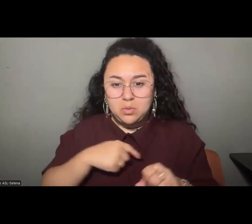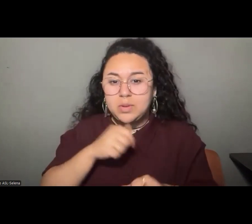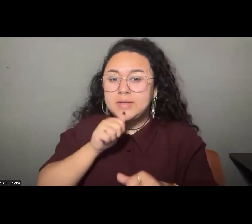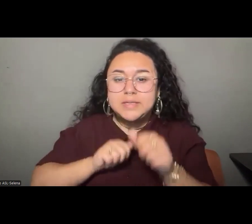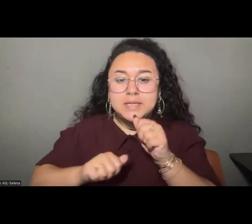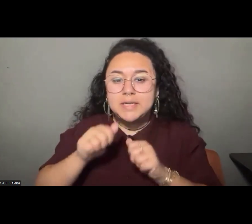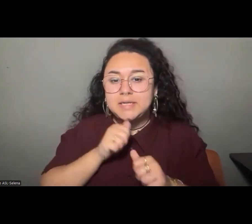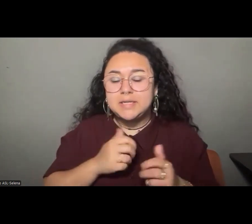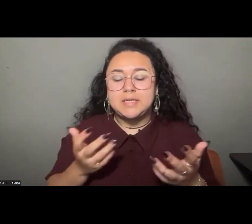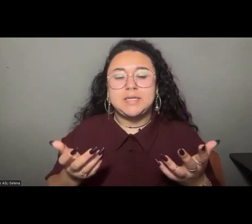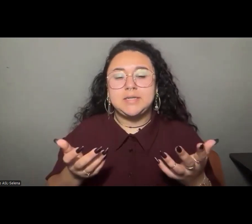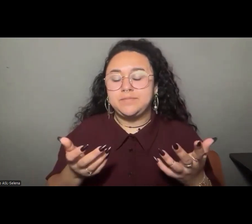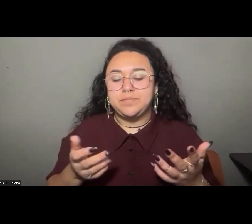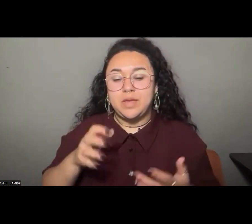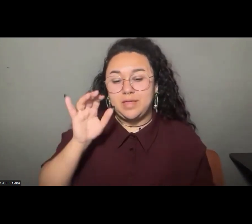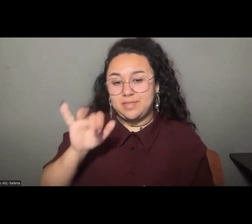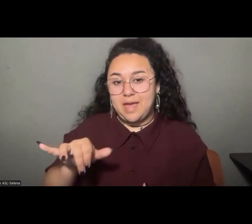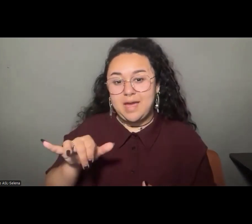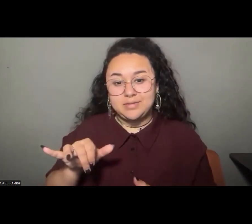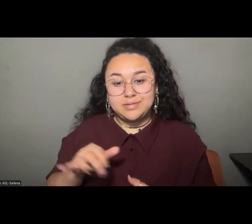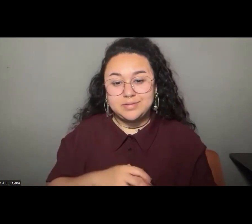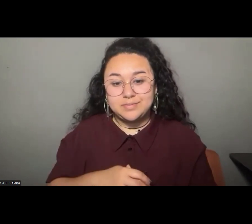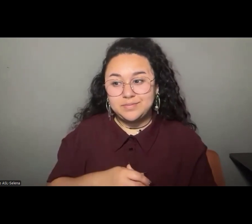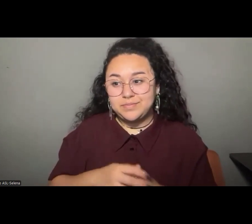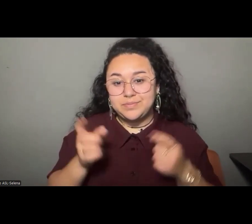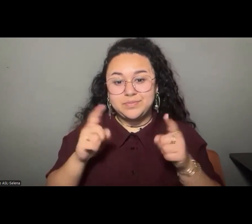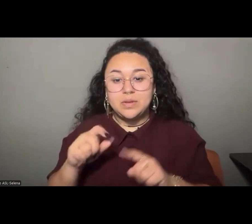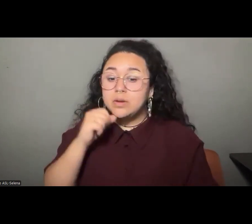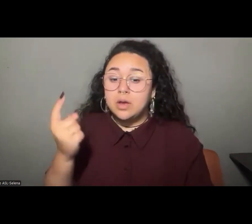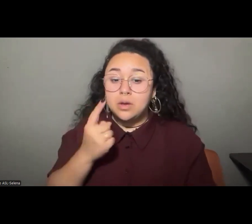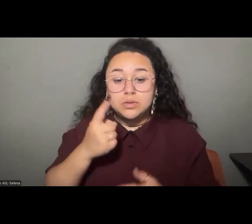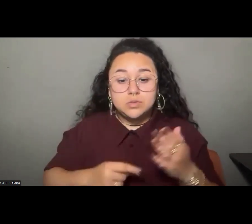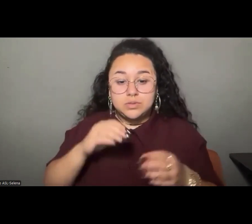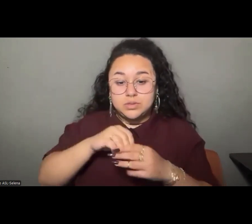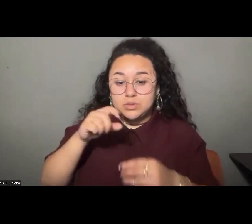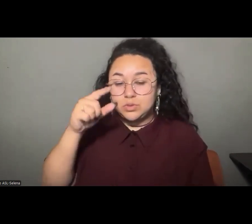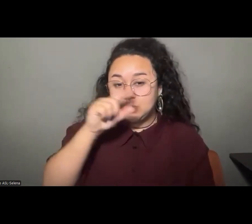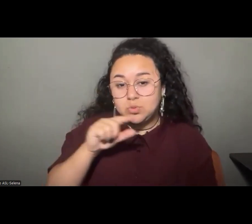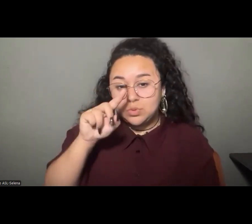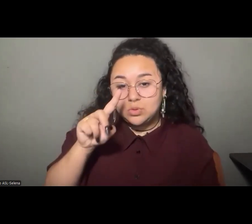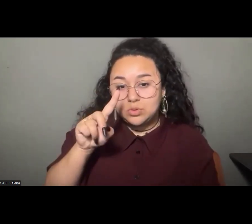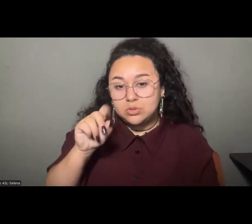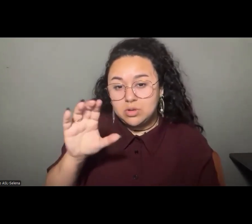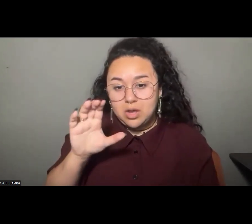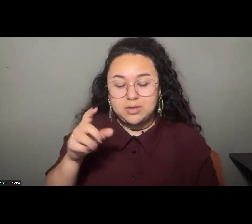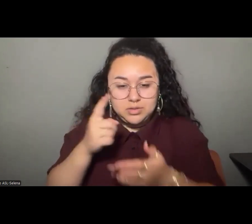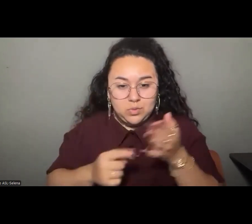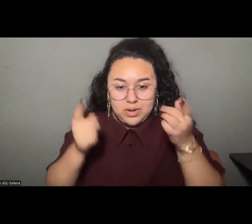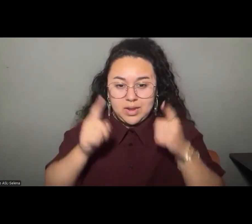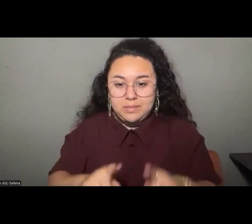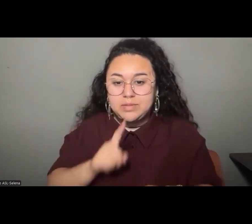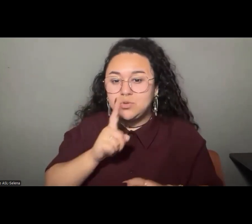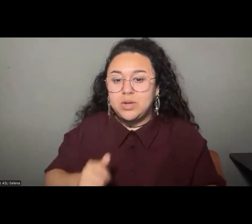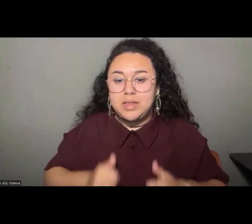And I'm just like, these are the conditions. It's not always what's in the Google Doc. It's what happens. It's what happens in real time.